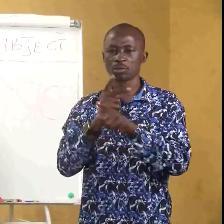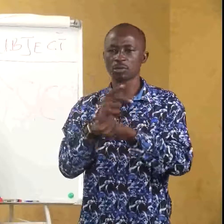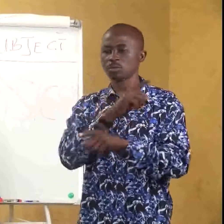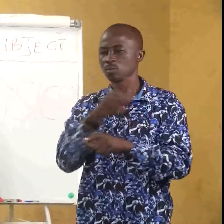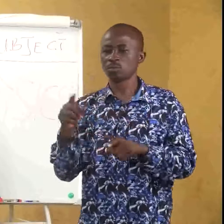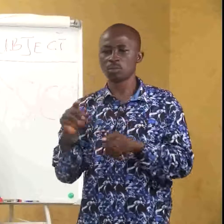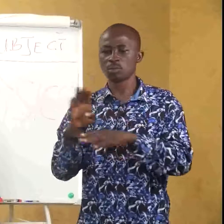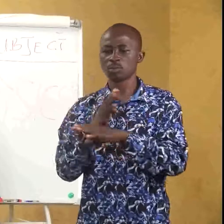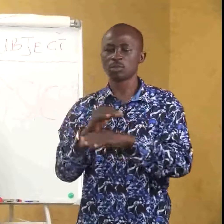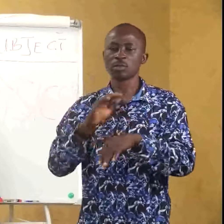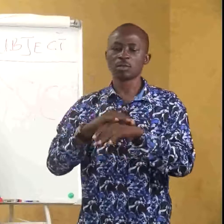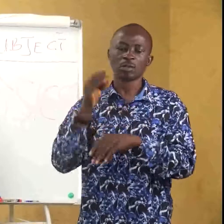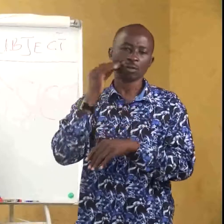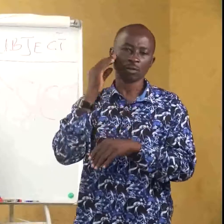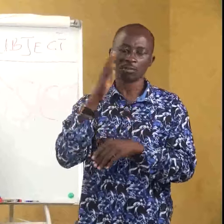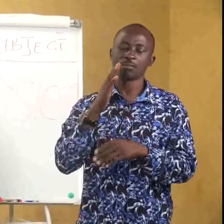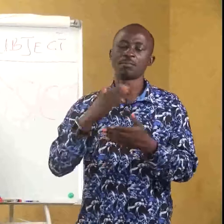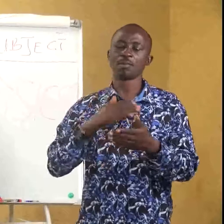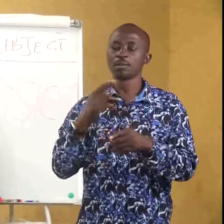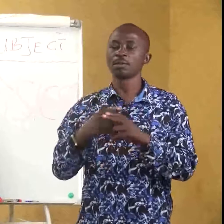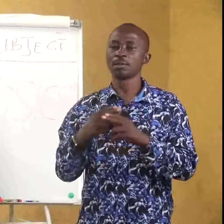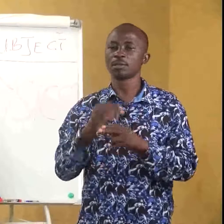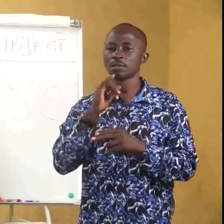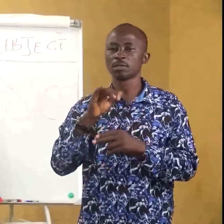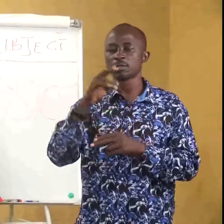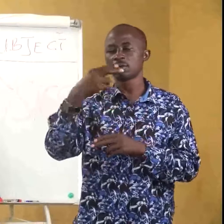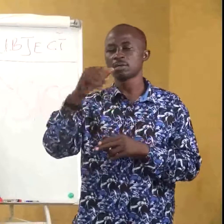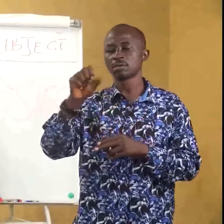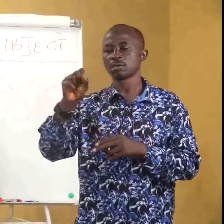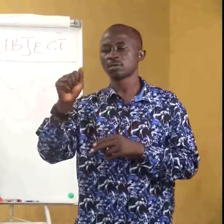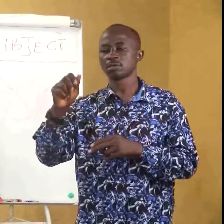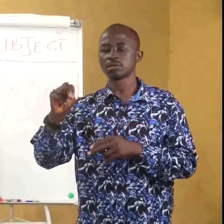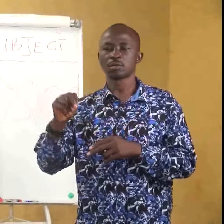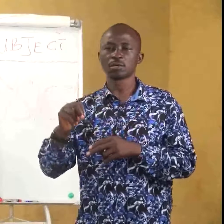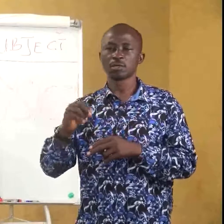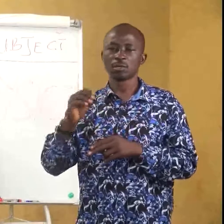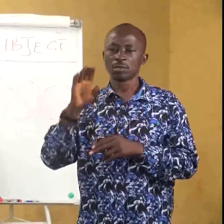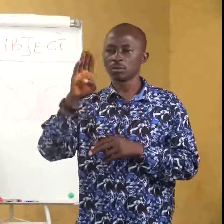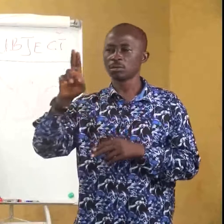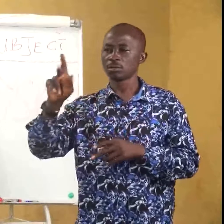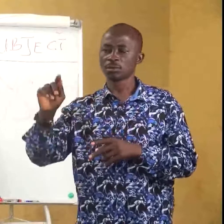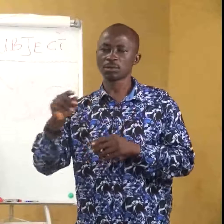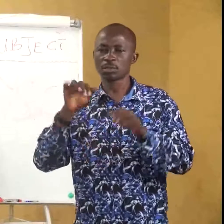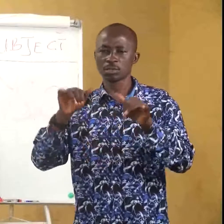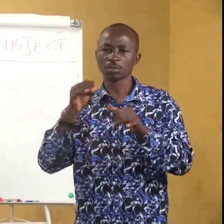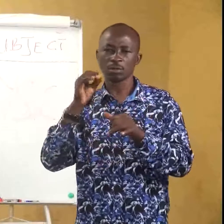home. My name once again is Hassan Buki. Stay home, stay safe, and